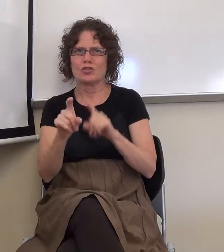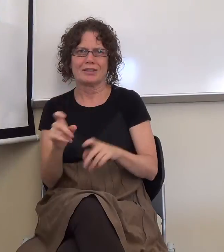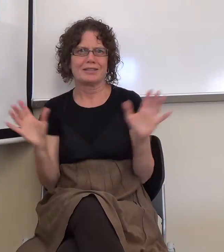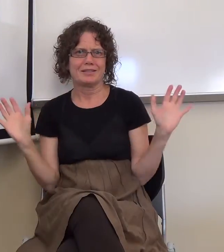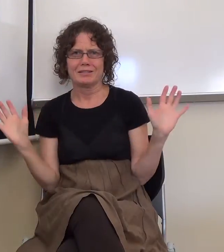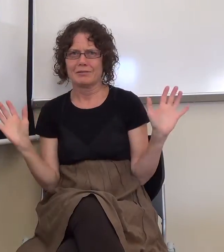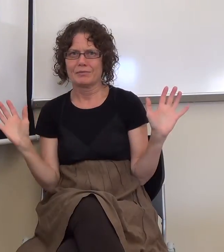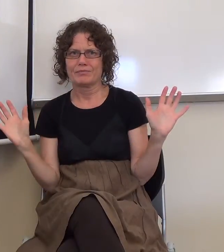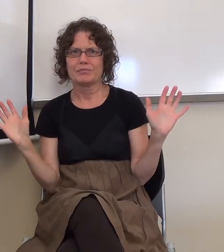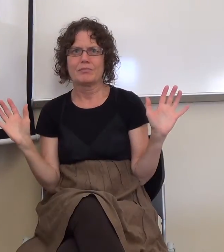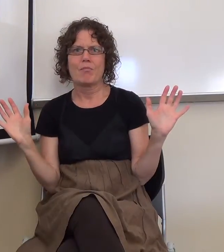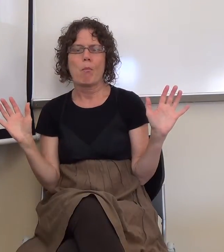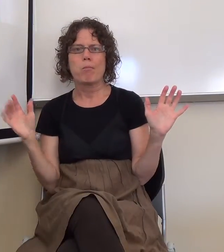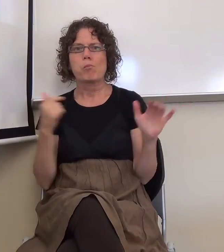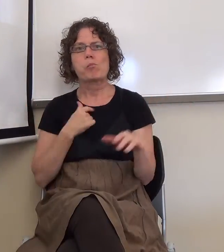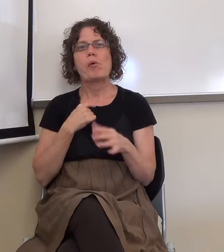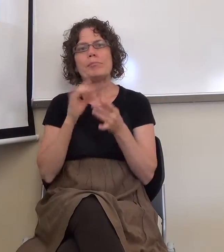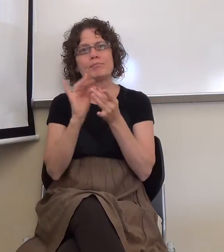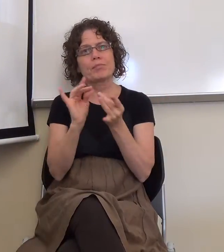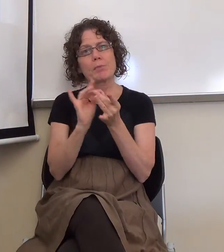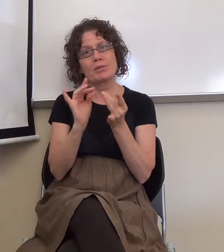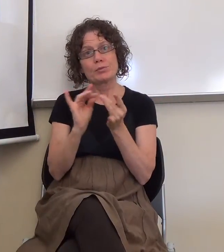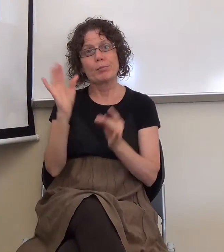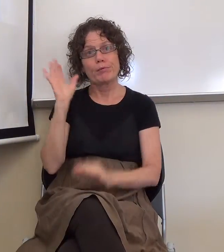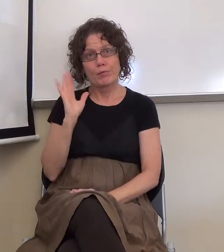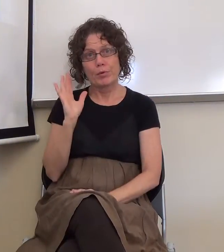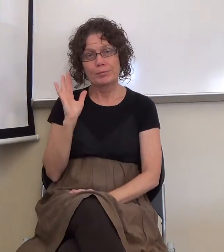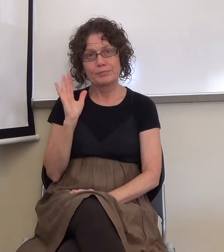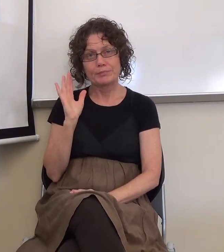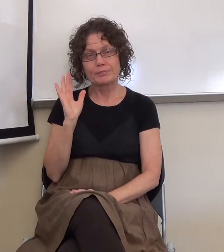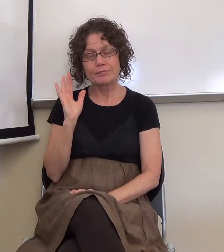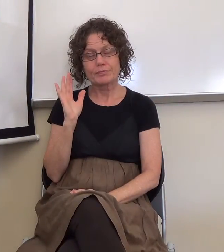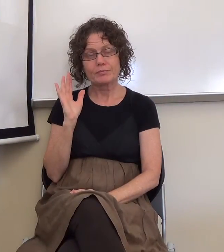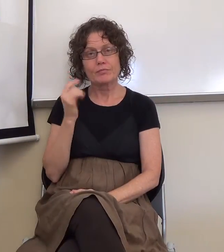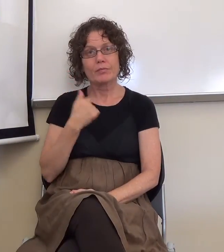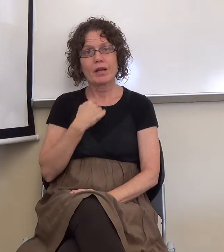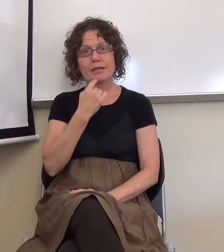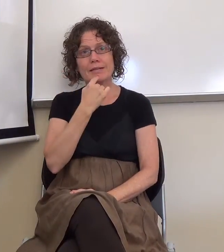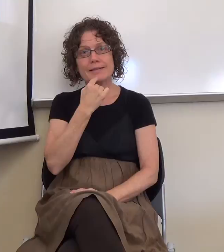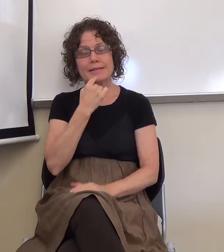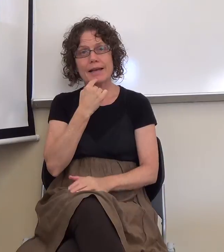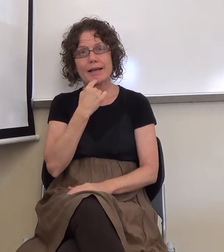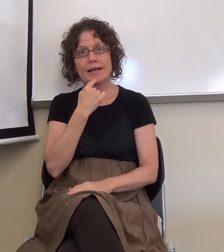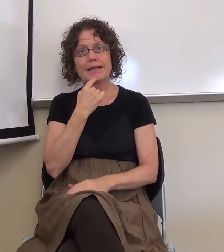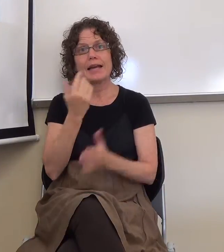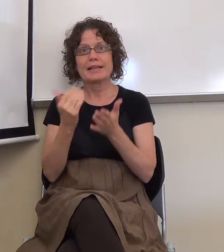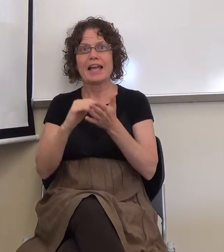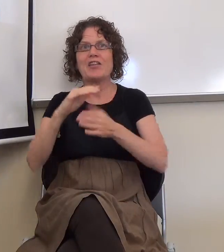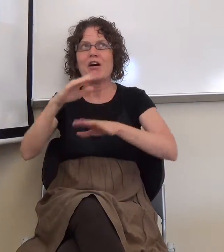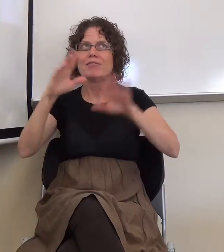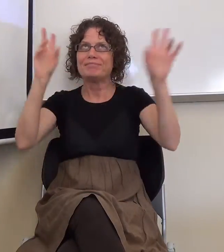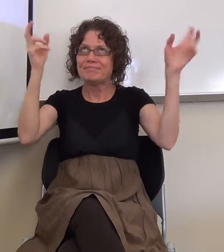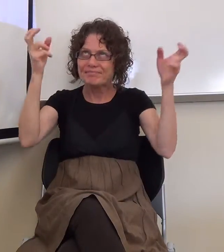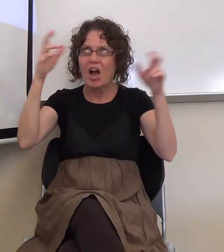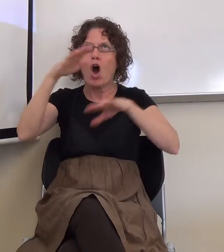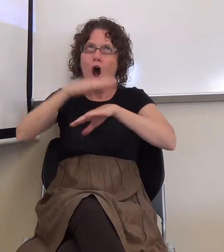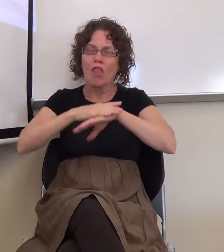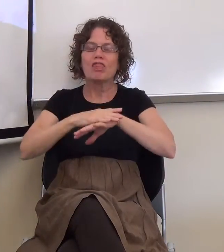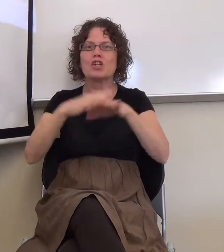I mentioned before, and as it says on the, again, on the directions, what the directions